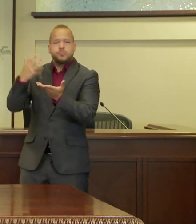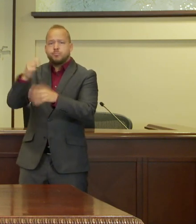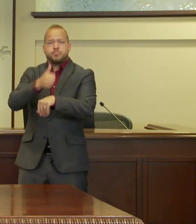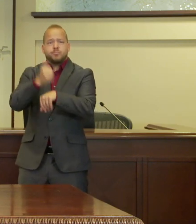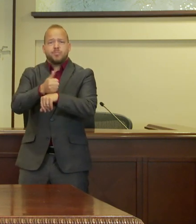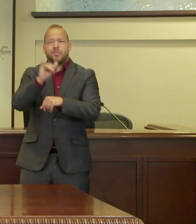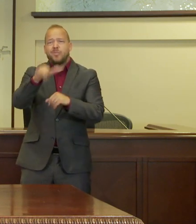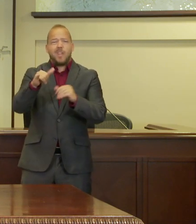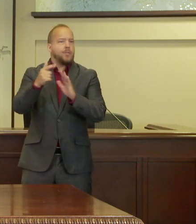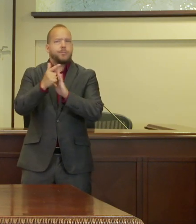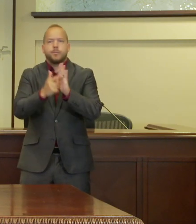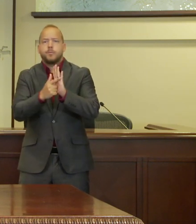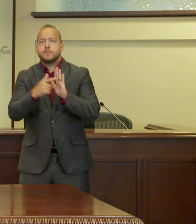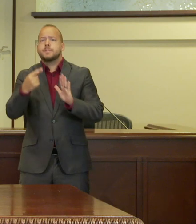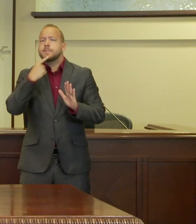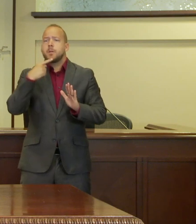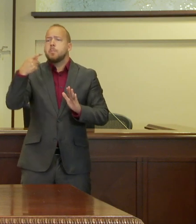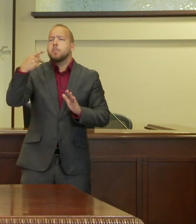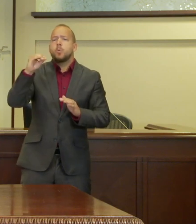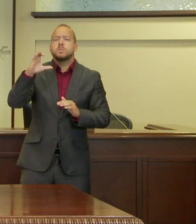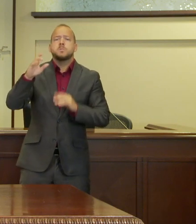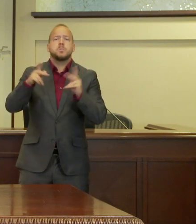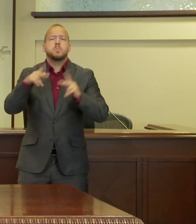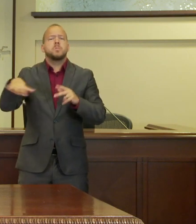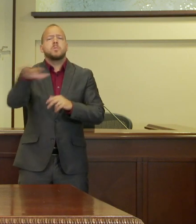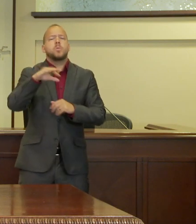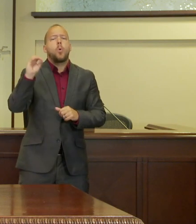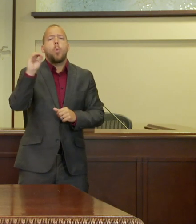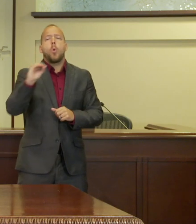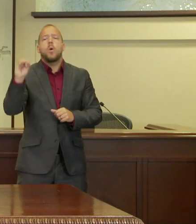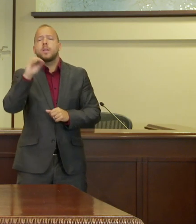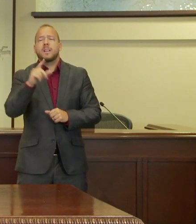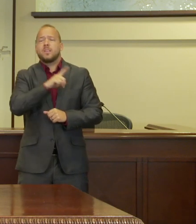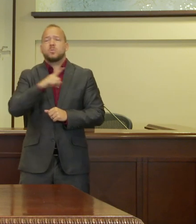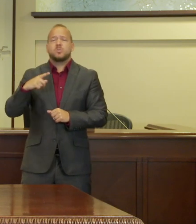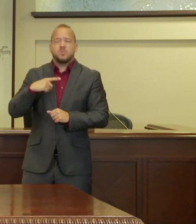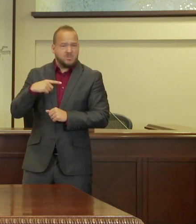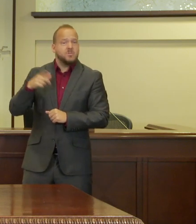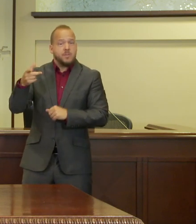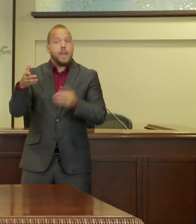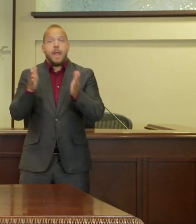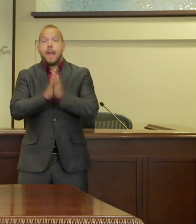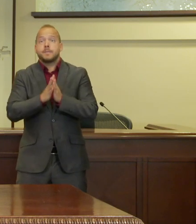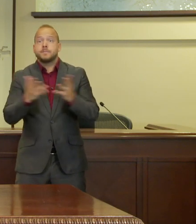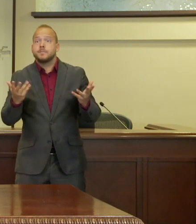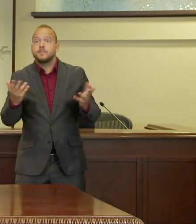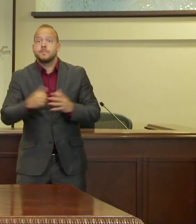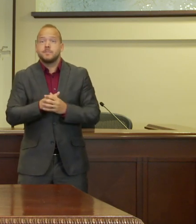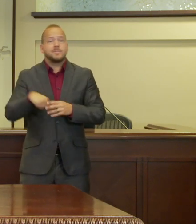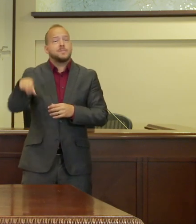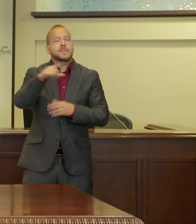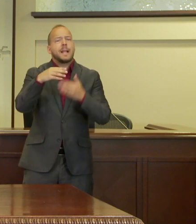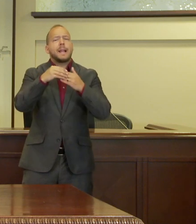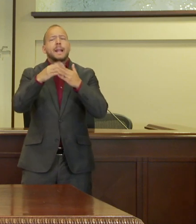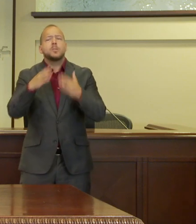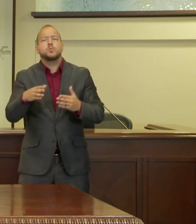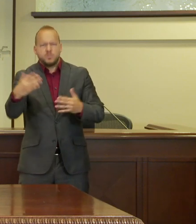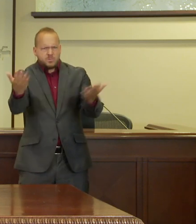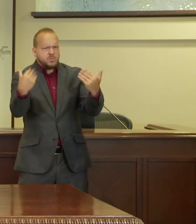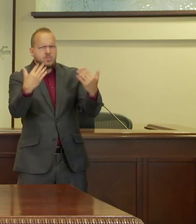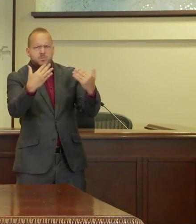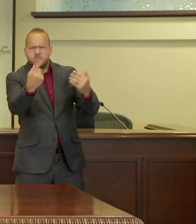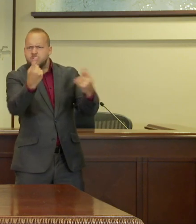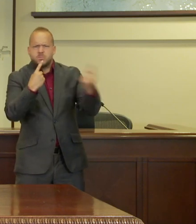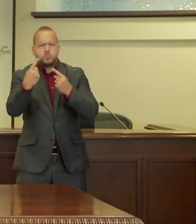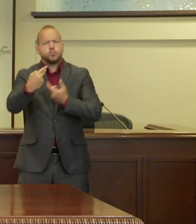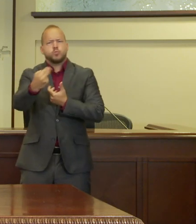People of Color Caucus in the Oregon Legislature. I've asked the leadership of that caucus to come to the city council's,